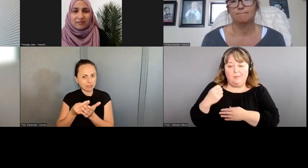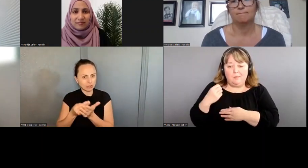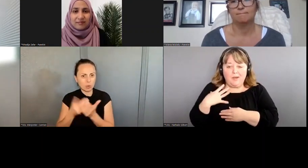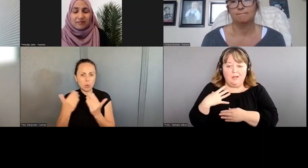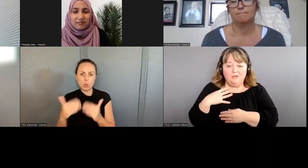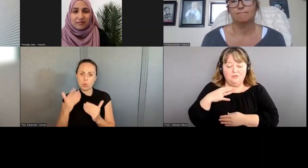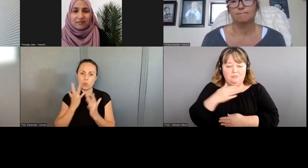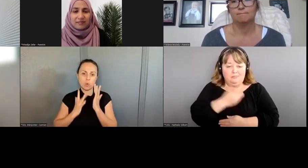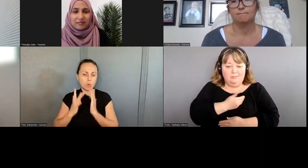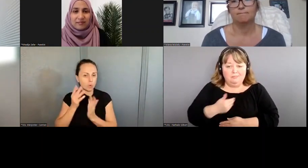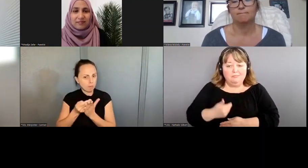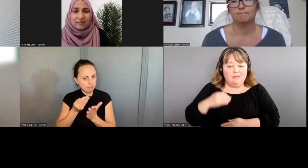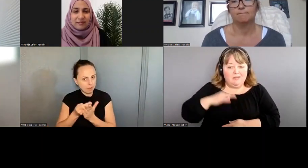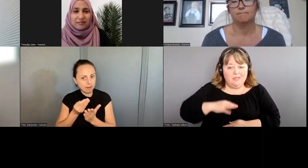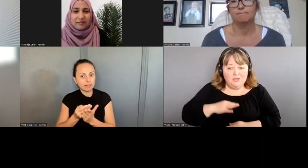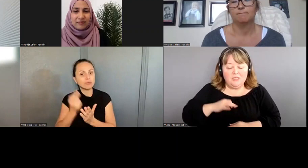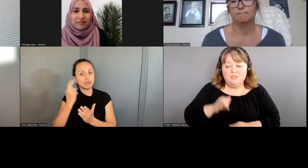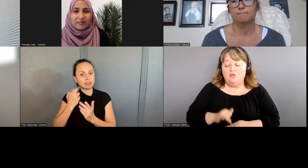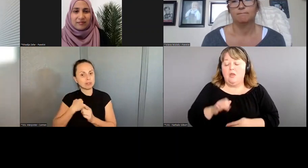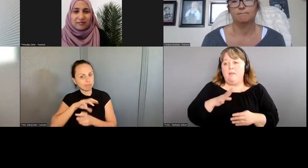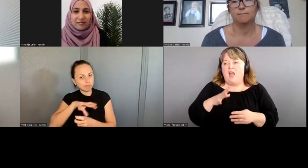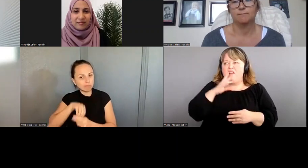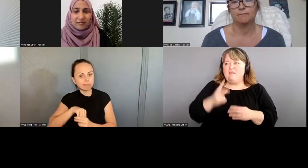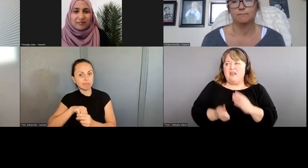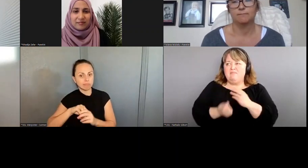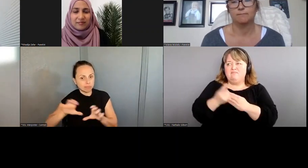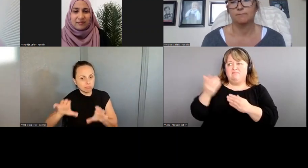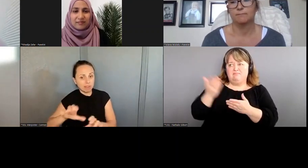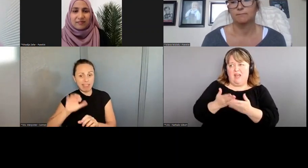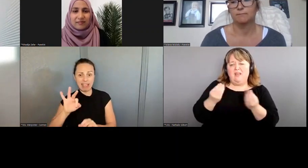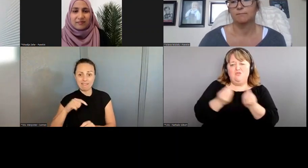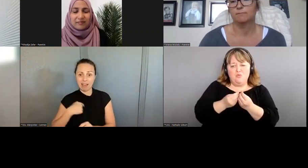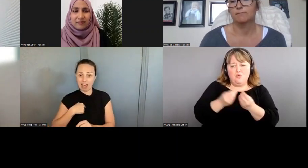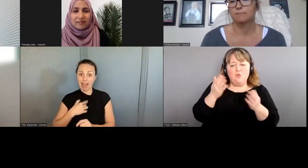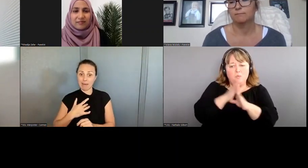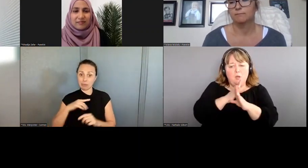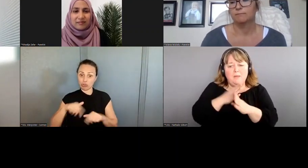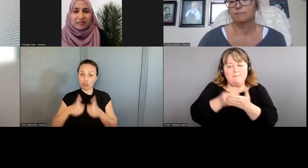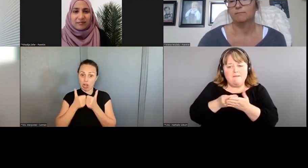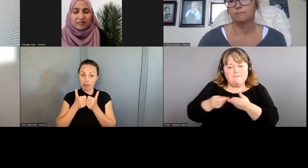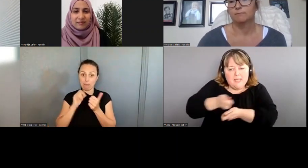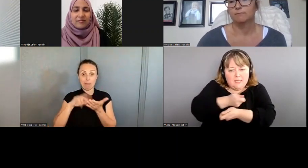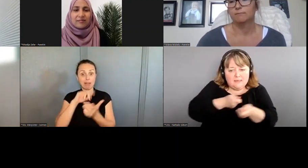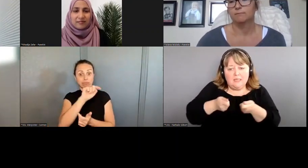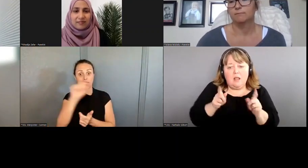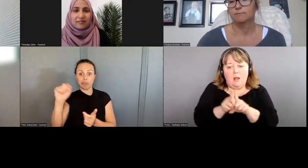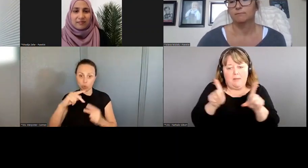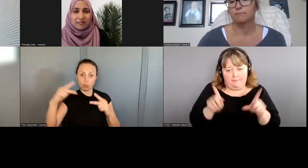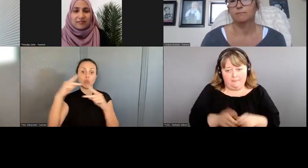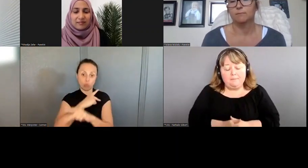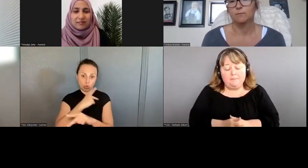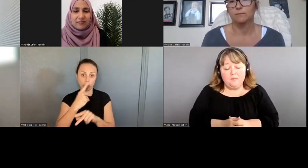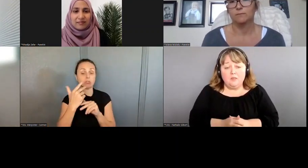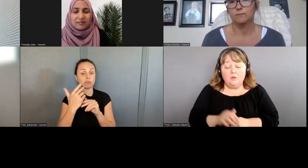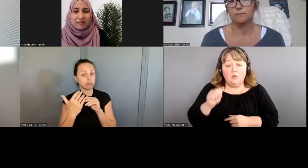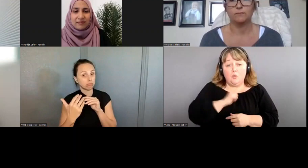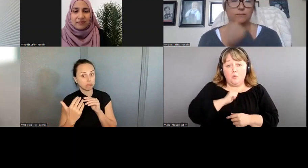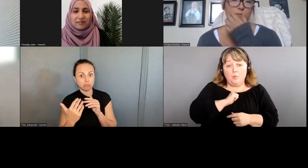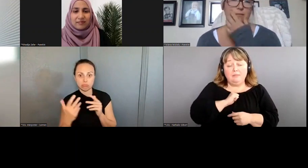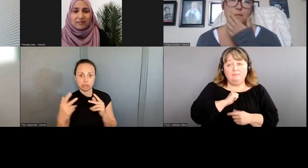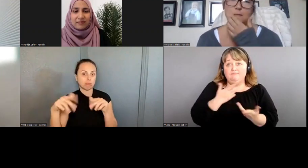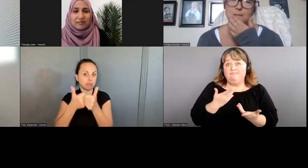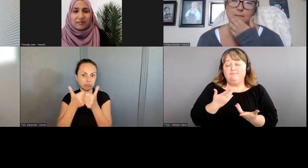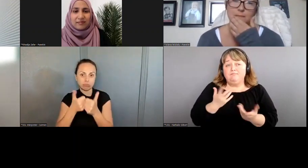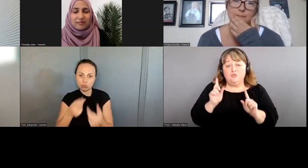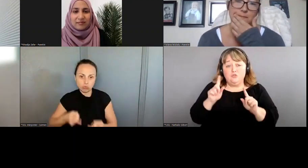challenged, which is why I'm here doing this, because I know if I'm challenged that there's people out there that are really struggling, and